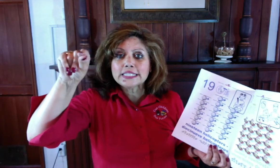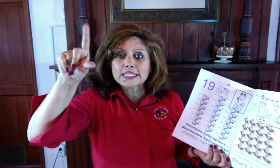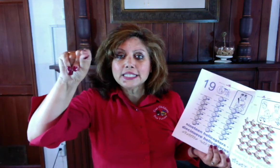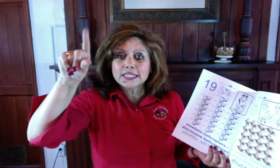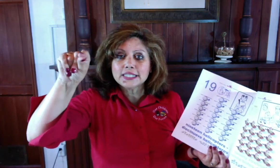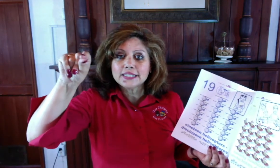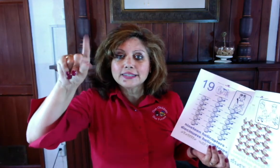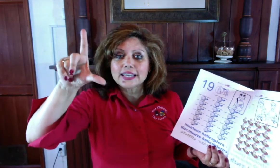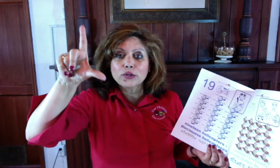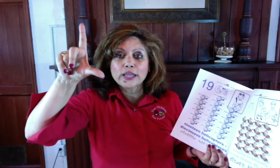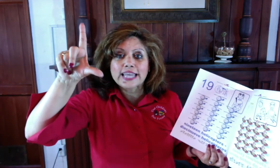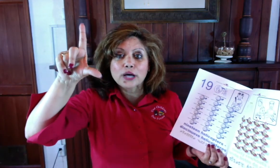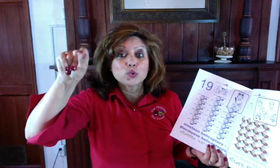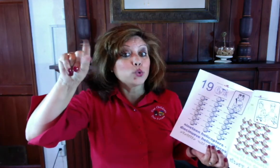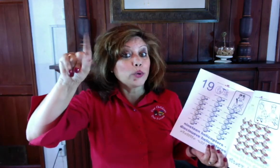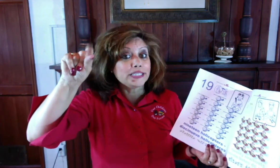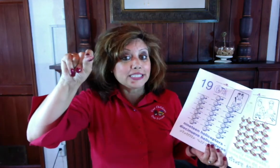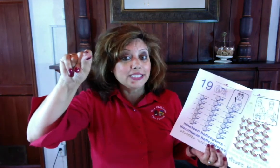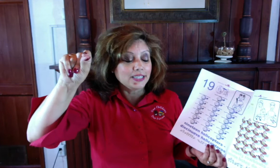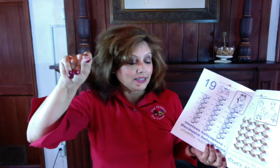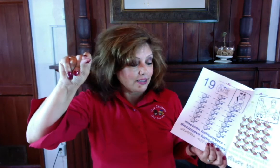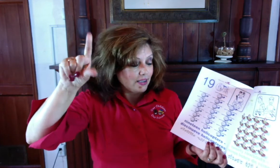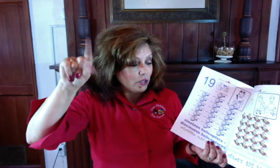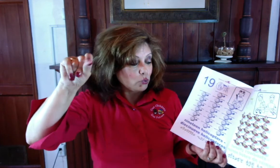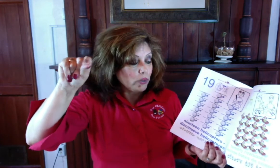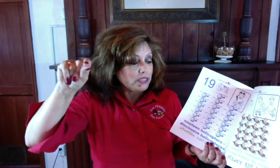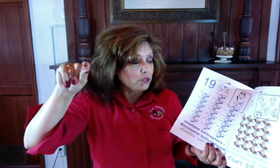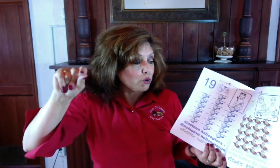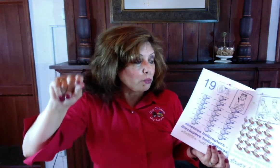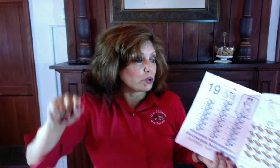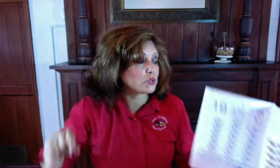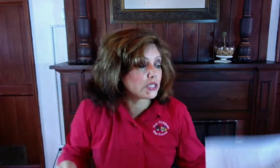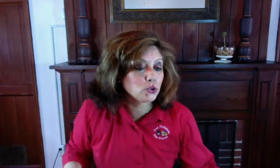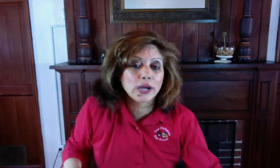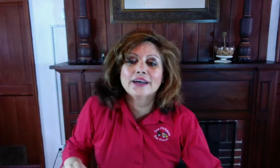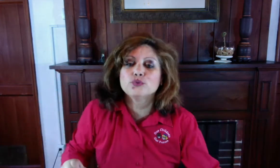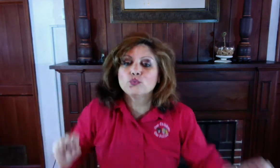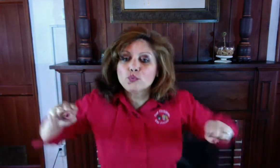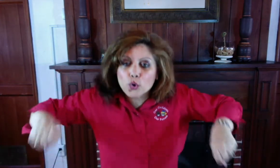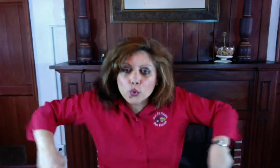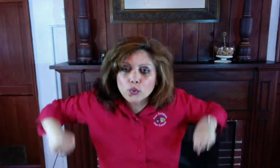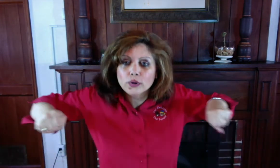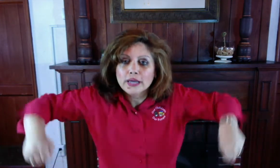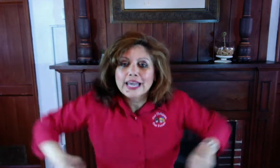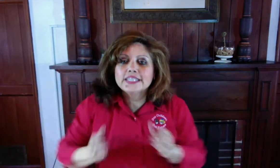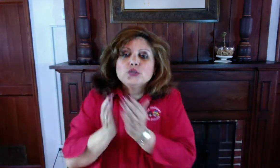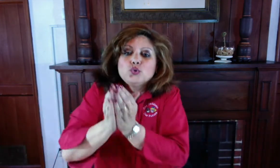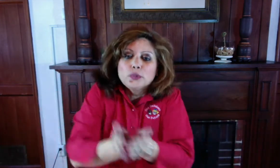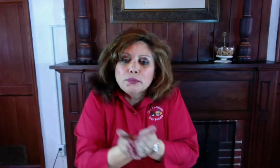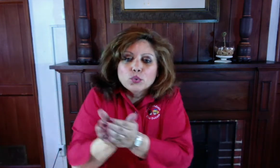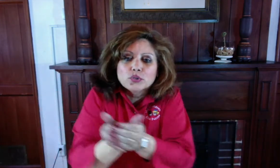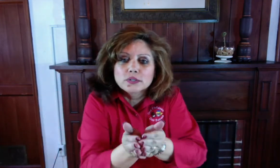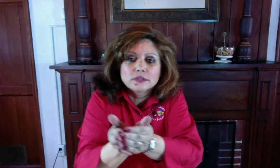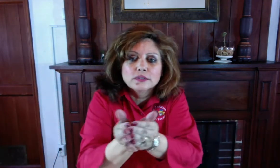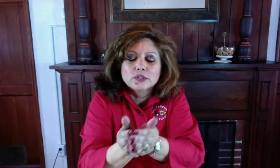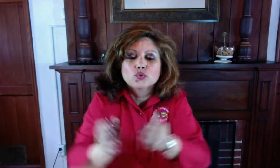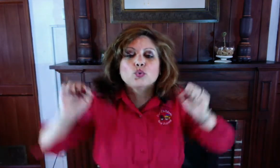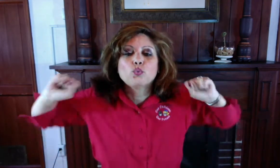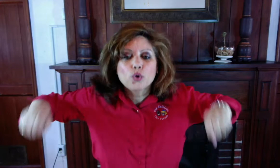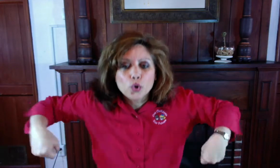20, L down, 20 rowboats. And you have to row, and then you do the boat. So